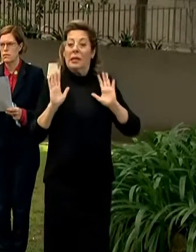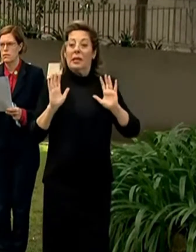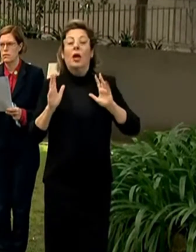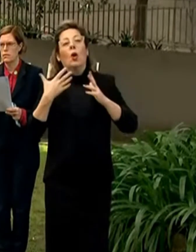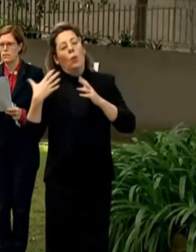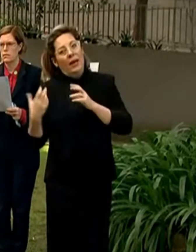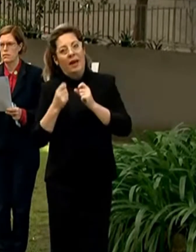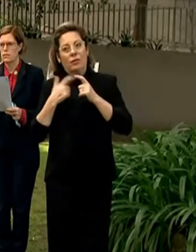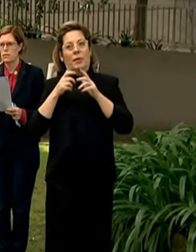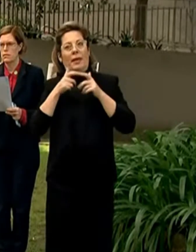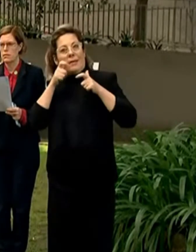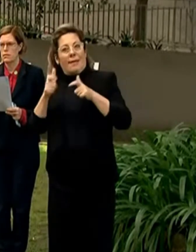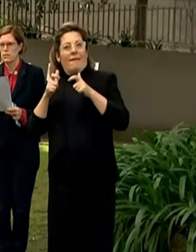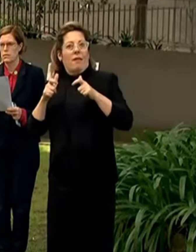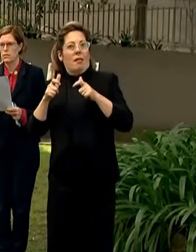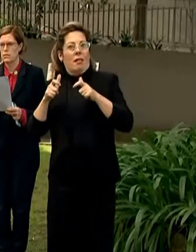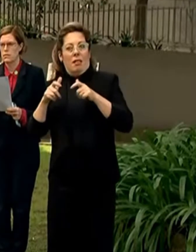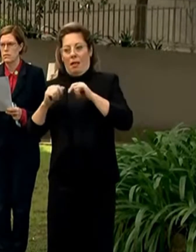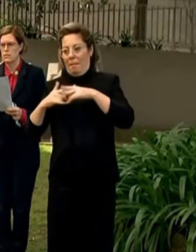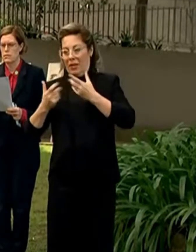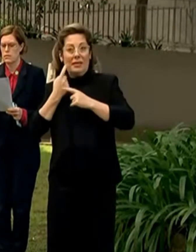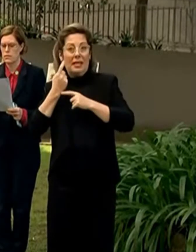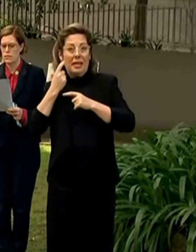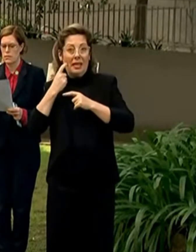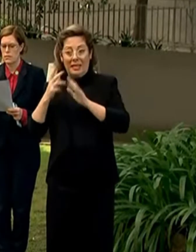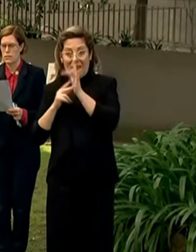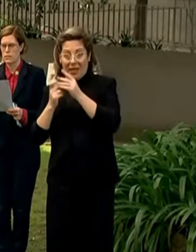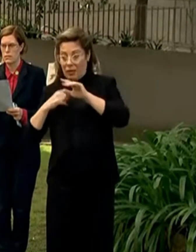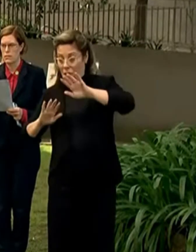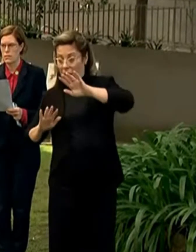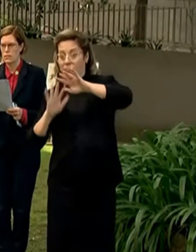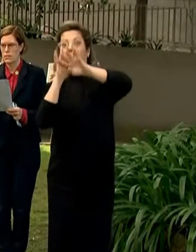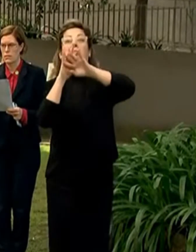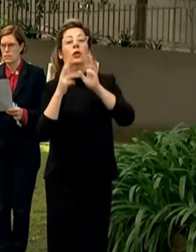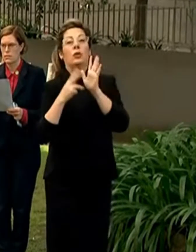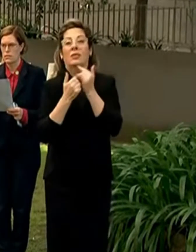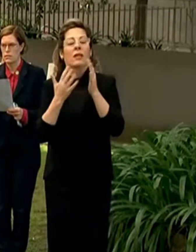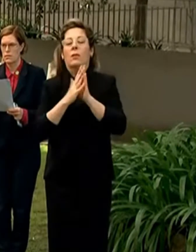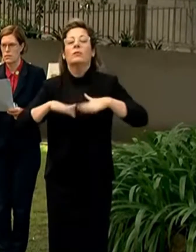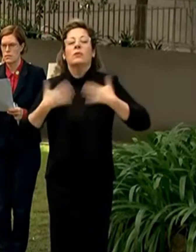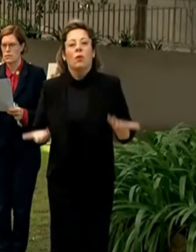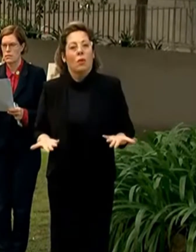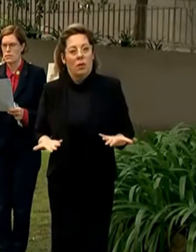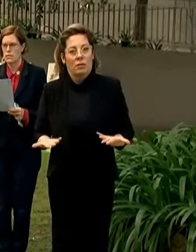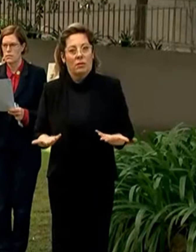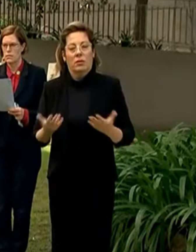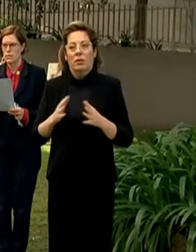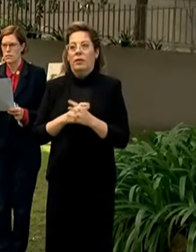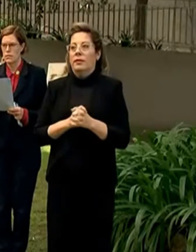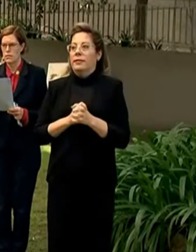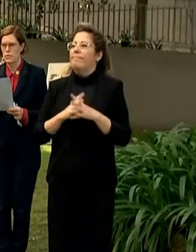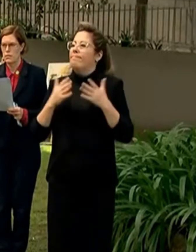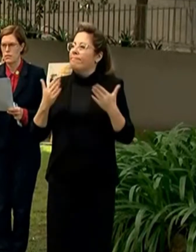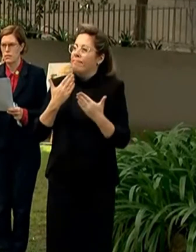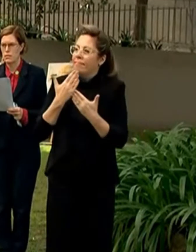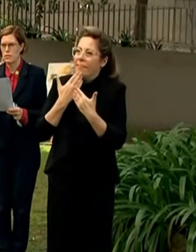sure that we break the back of any community transmission chains that we may not know about. I want to thank everybody for their vigilance, in particular